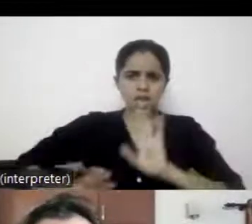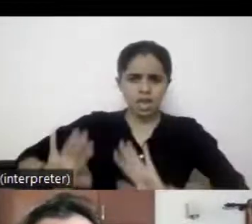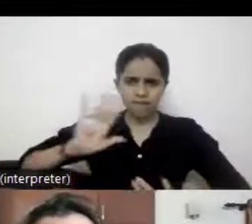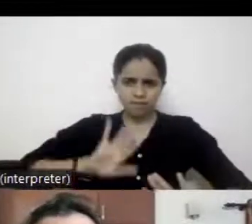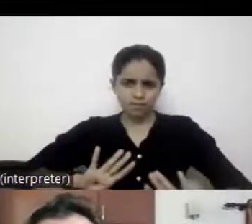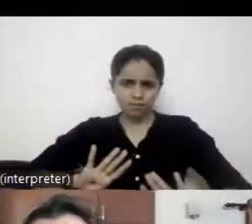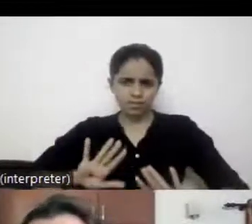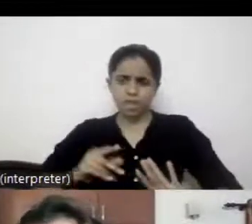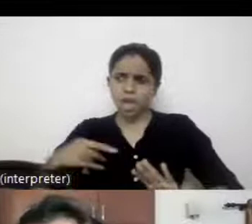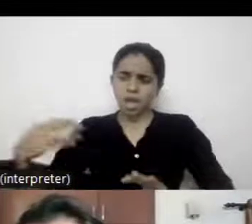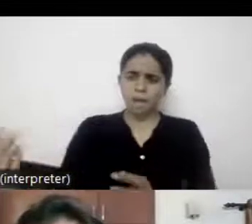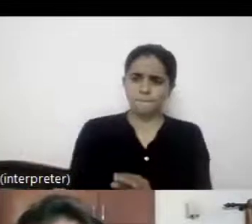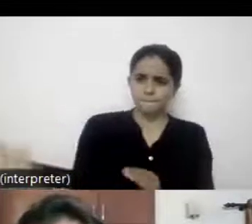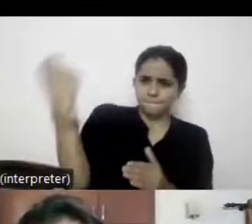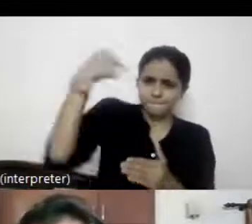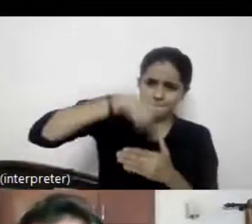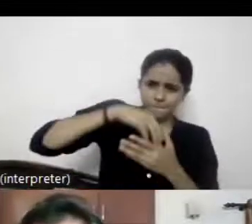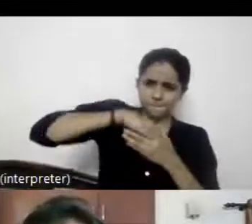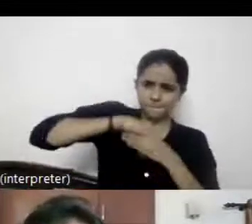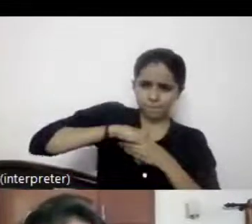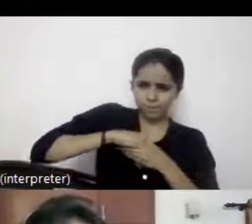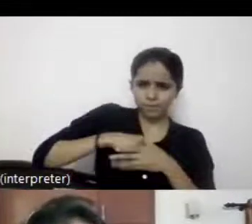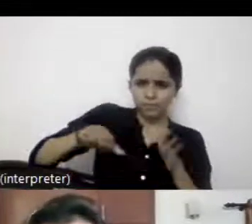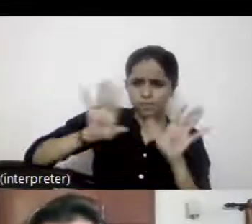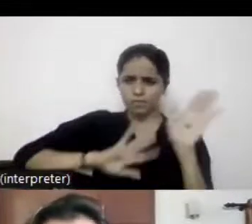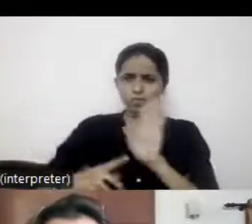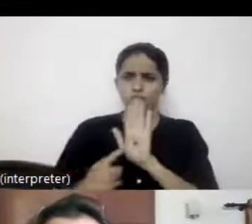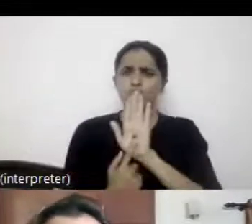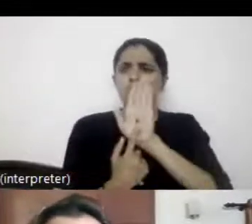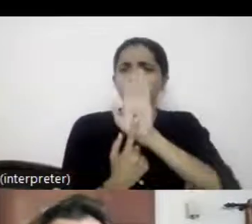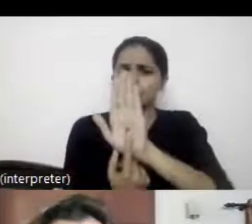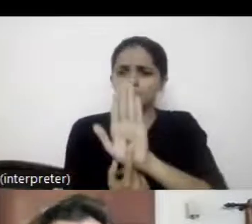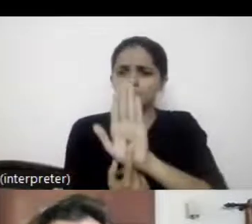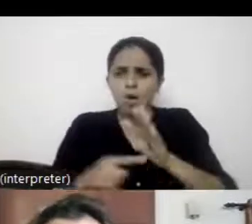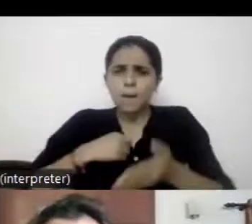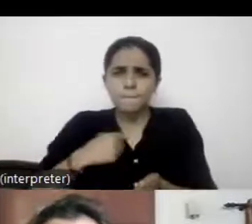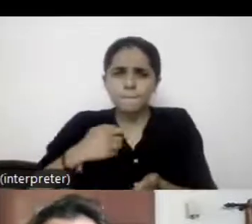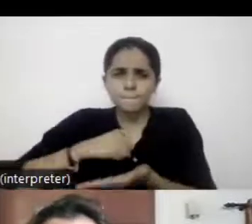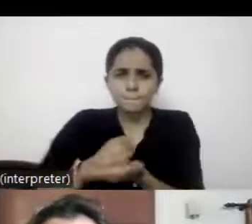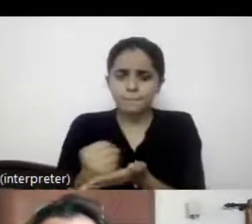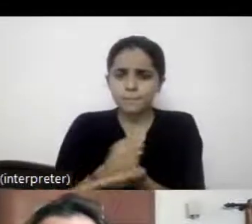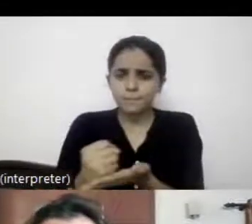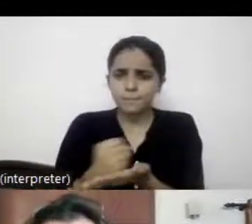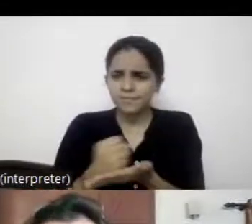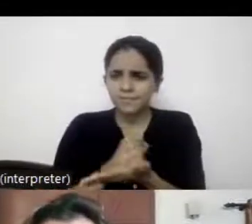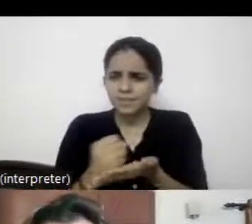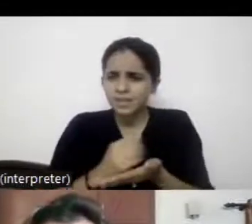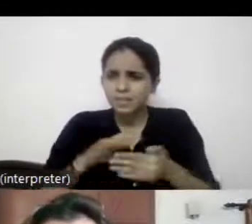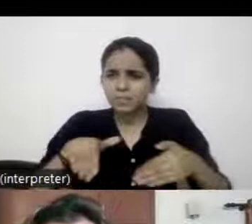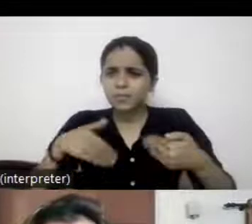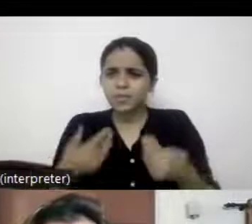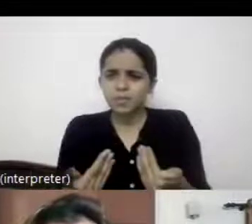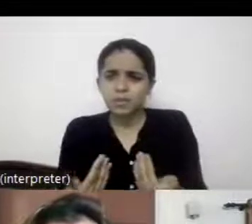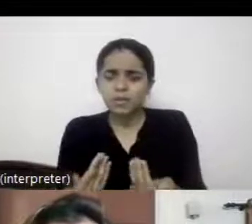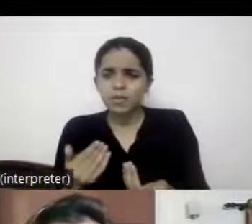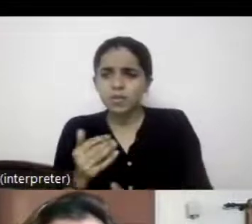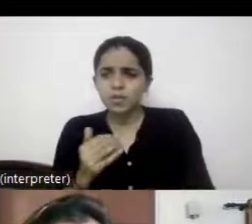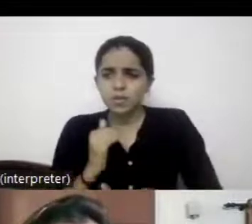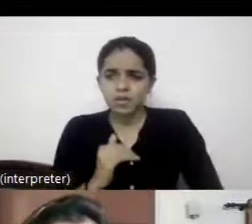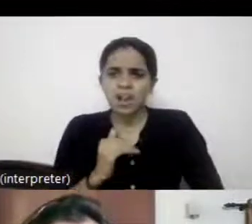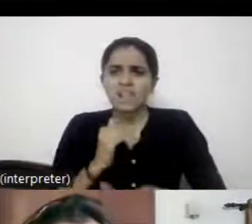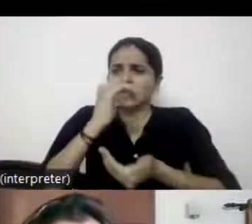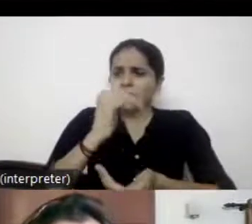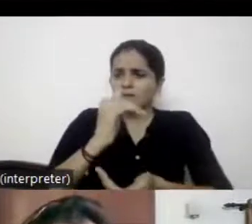these roles and call these roles as challenging, and which would, which are also